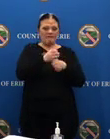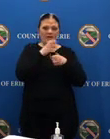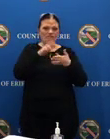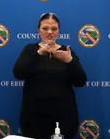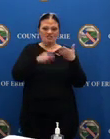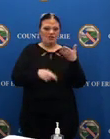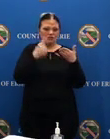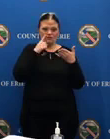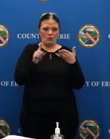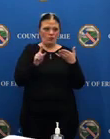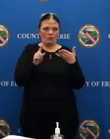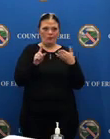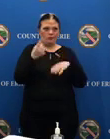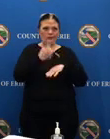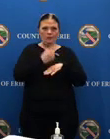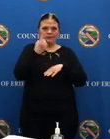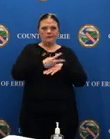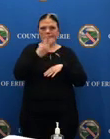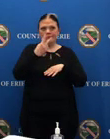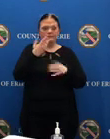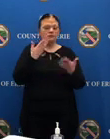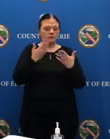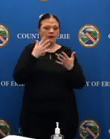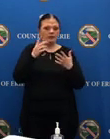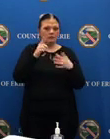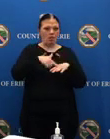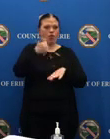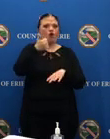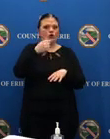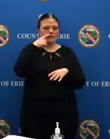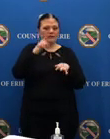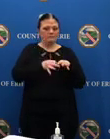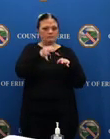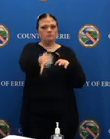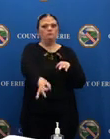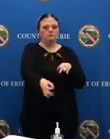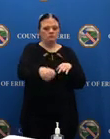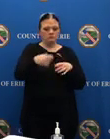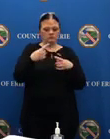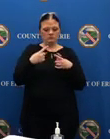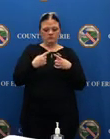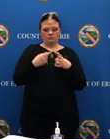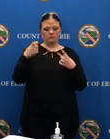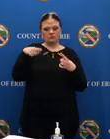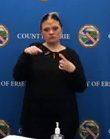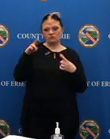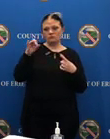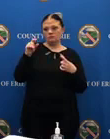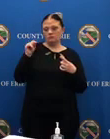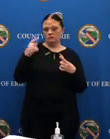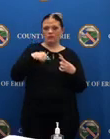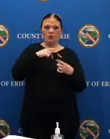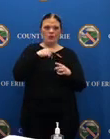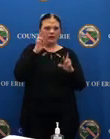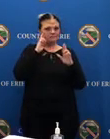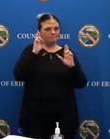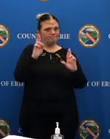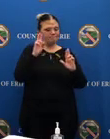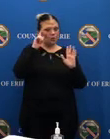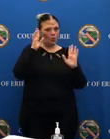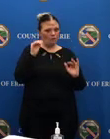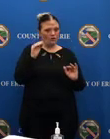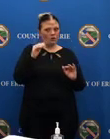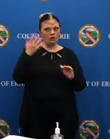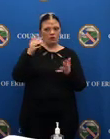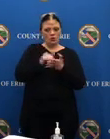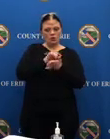results for in a day or two. It may take a little longer due to the delay that Quest is having. We are hopeful. We've been